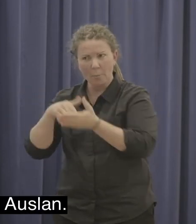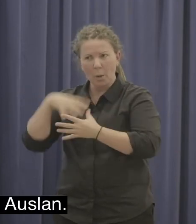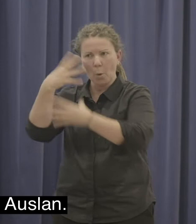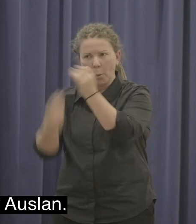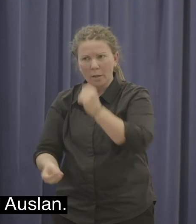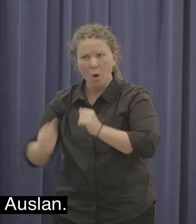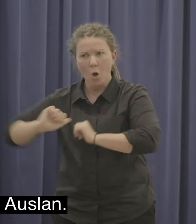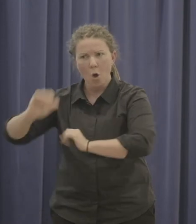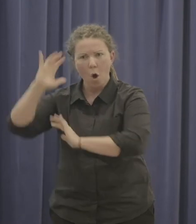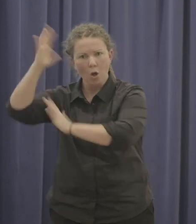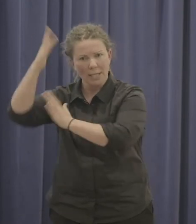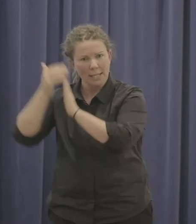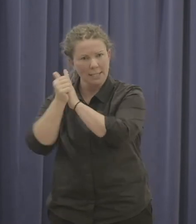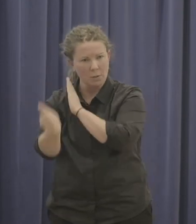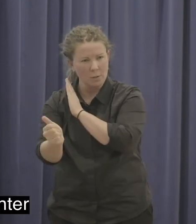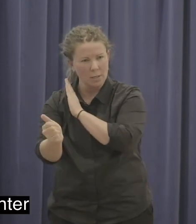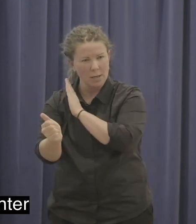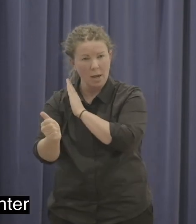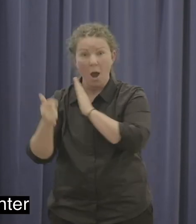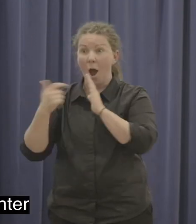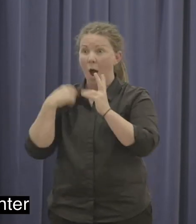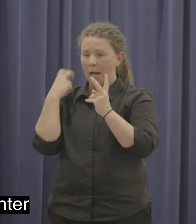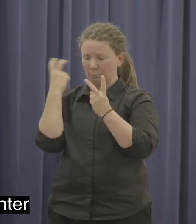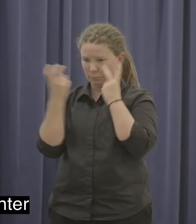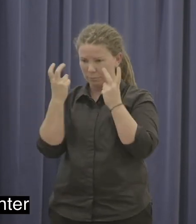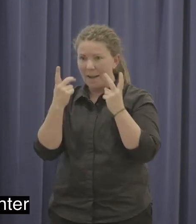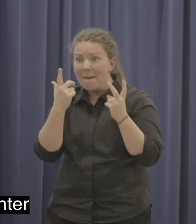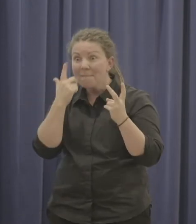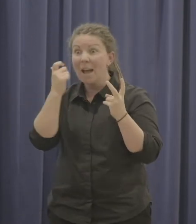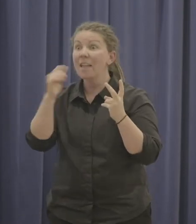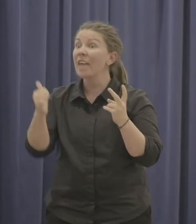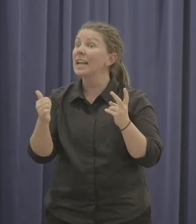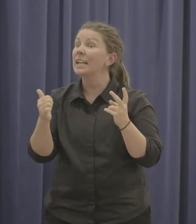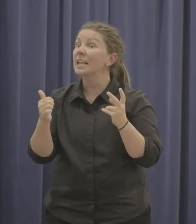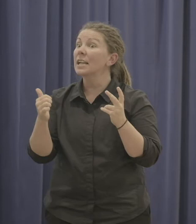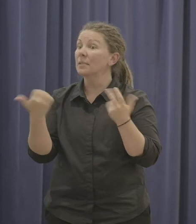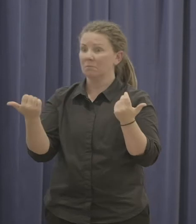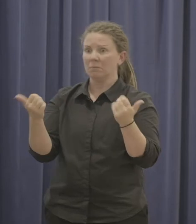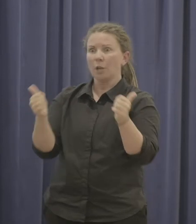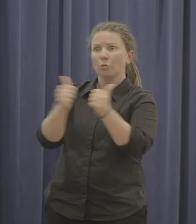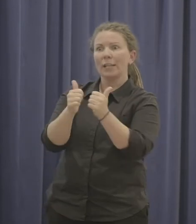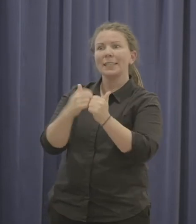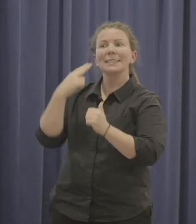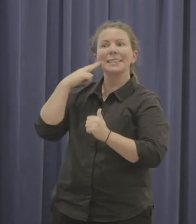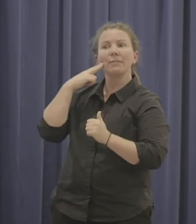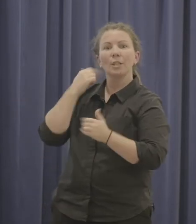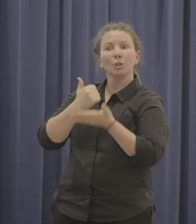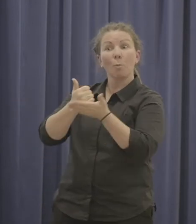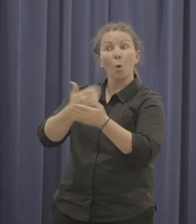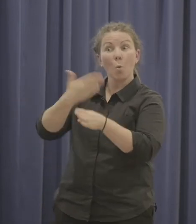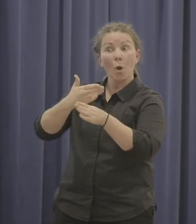immerse Billy in Auslan. I thought I found the right centre who agreed to employ a deaf support